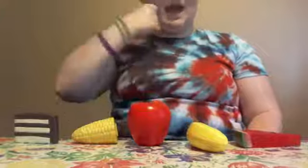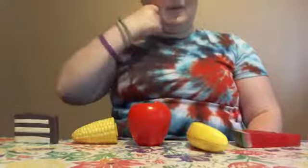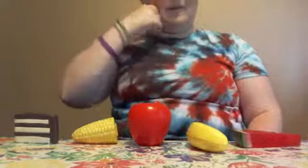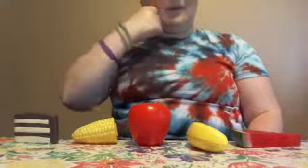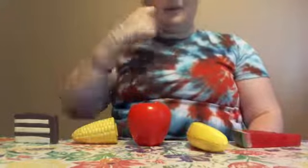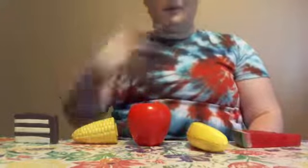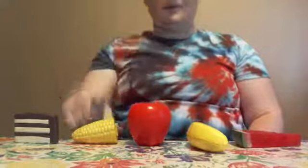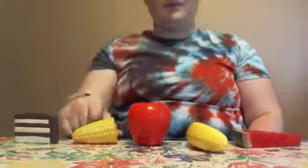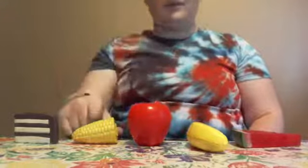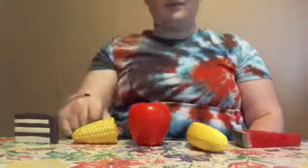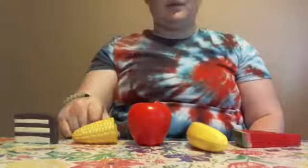apple,